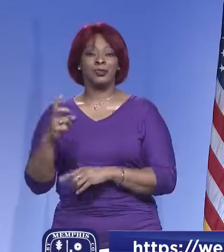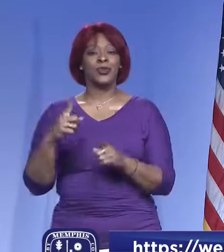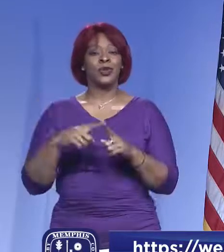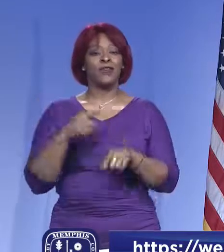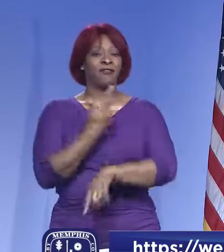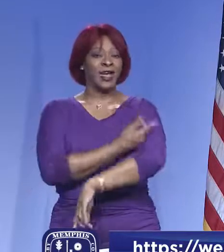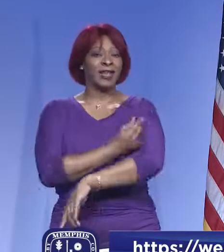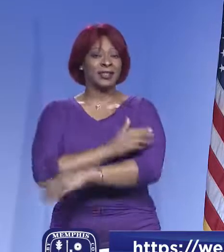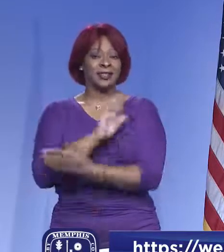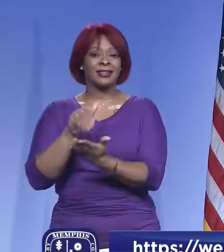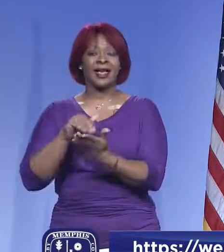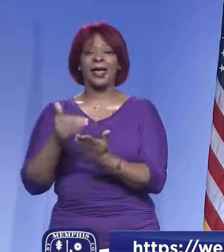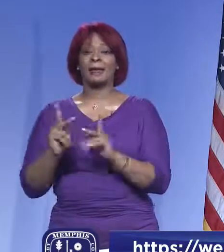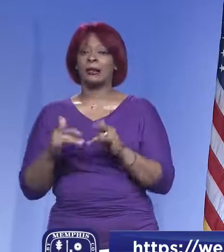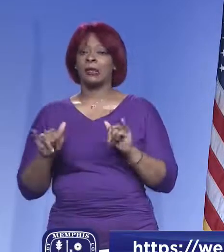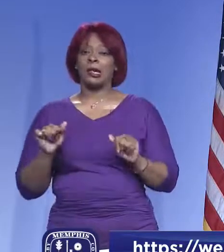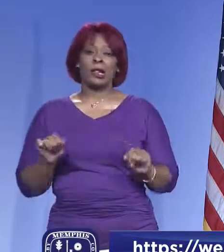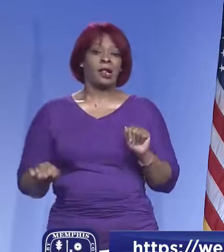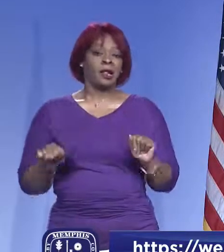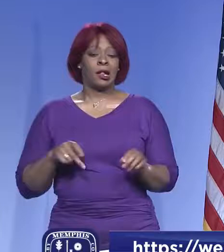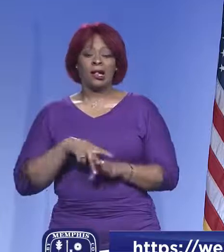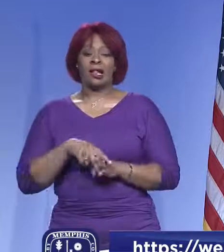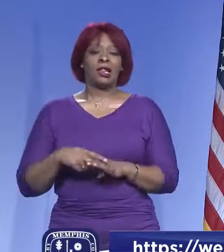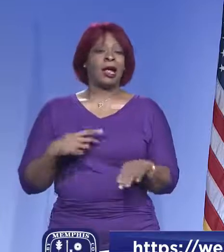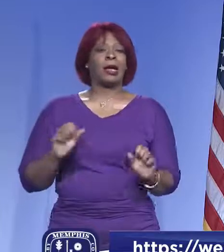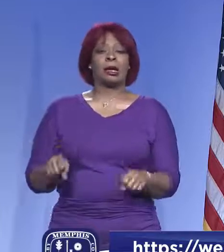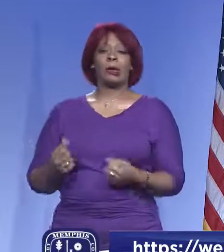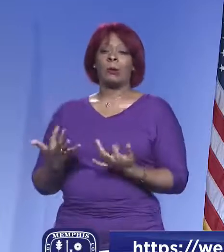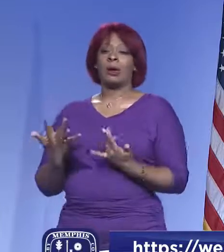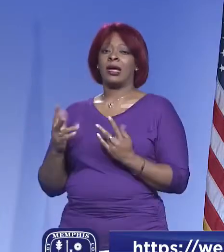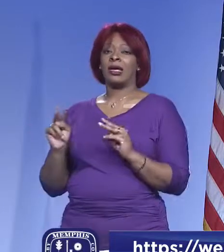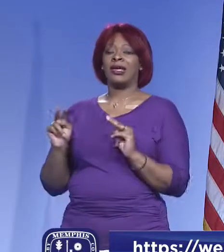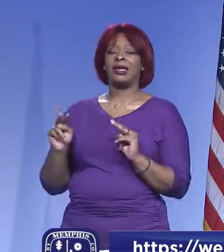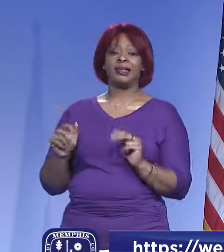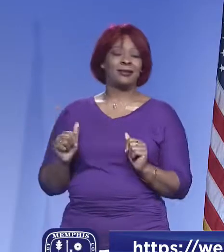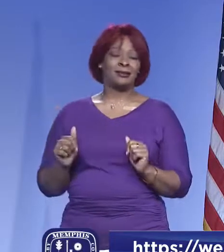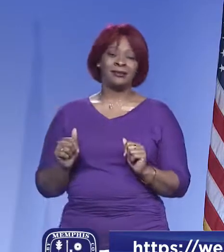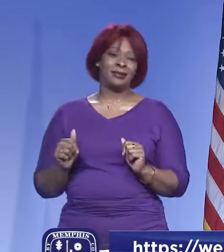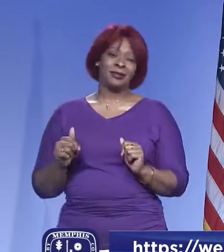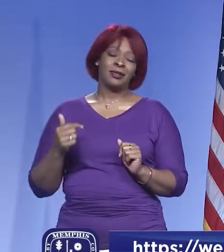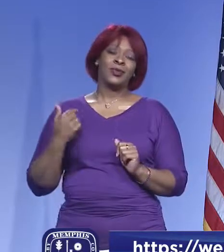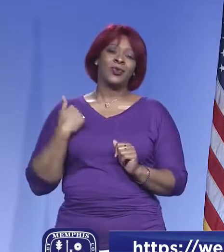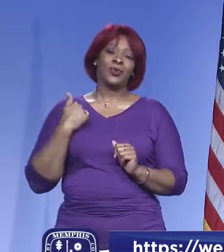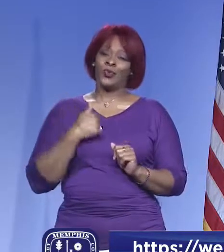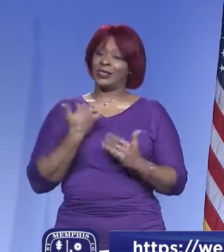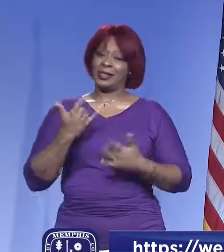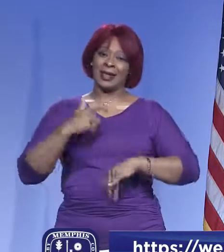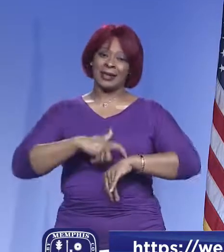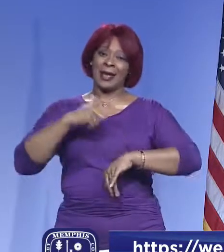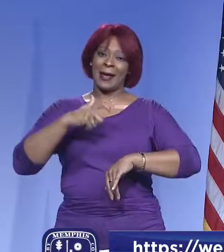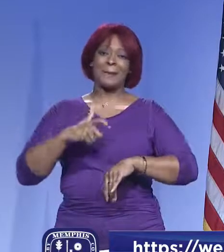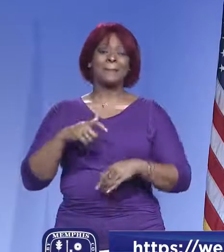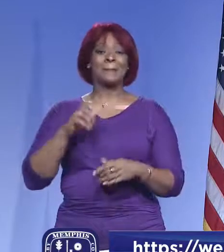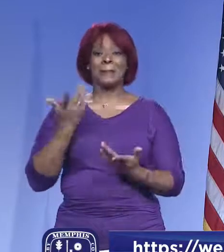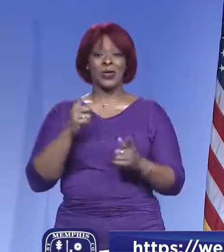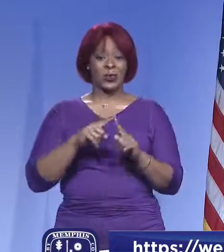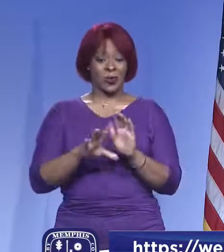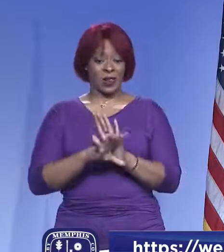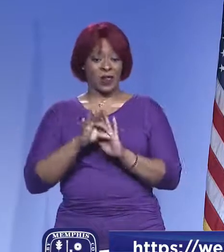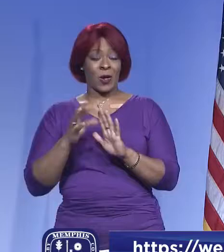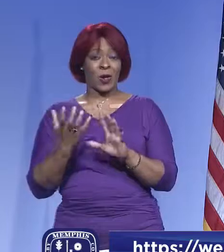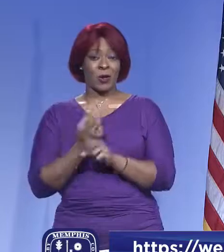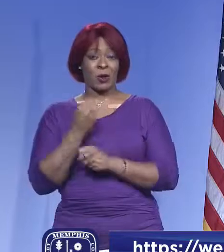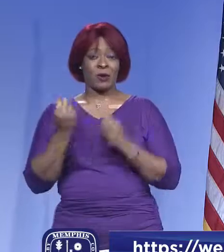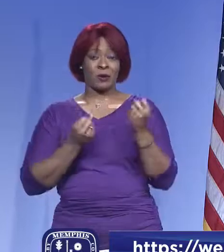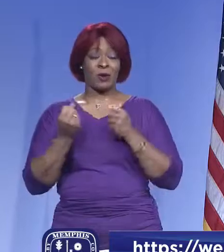that there are folks who are hesitant, folks who think I can wait, but we put you on the clock. The sweepstakes to win a new car in